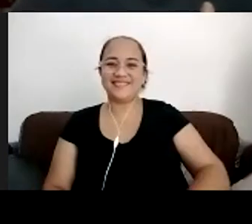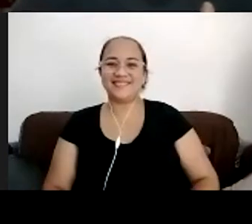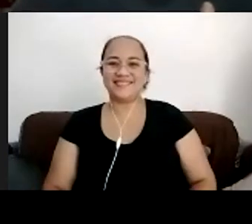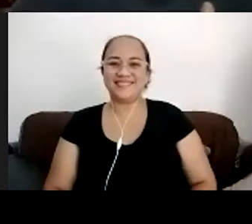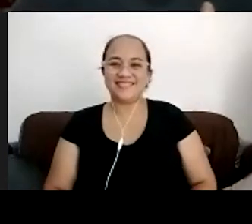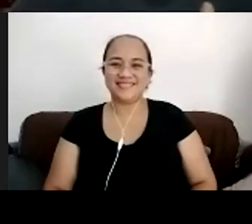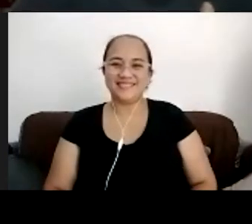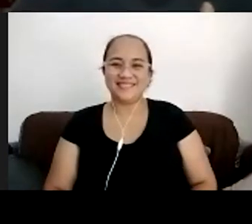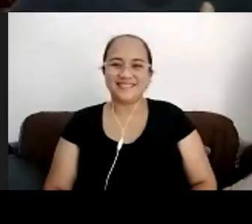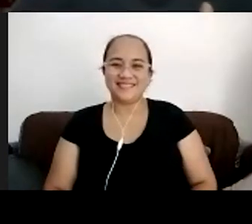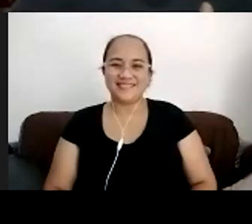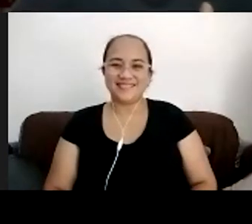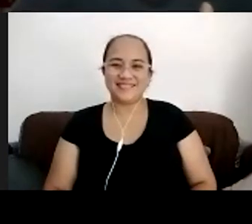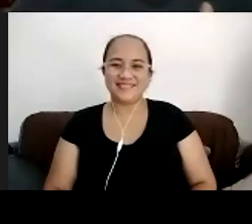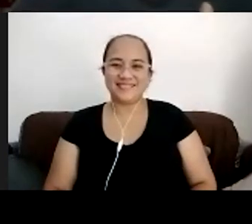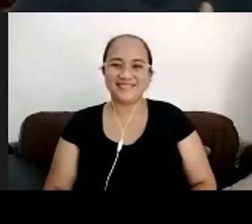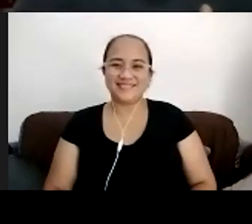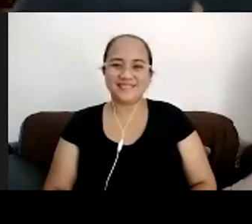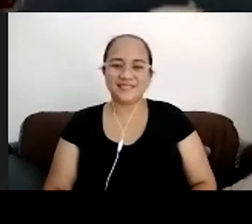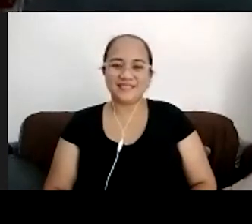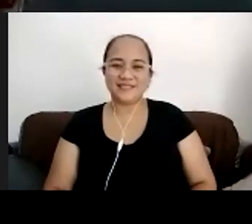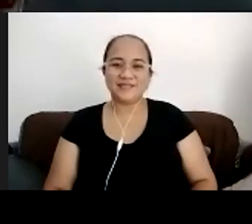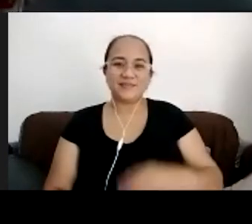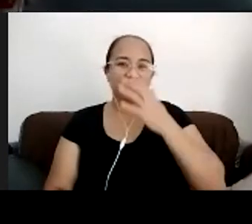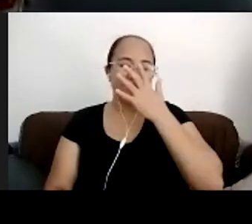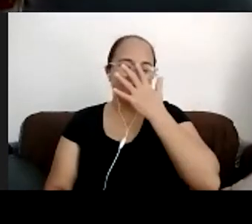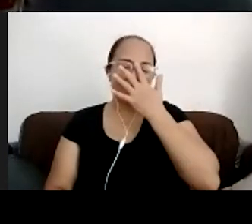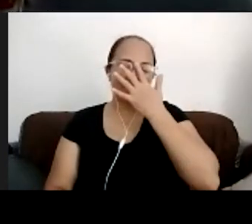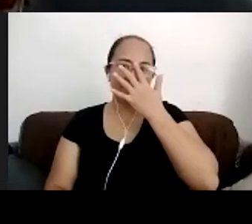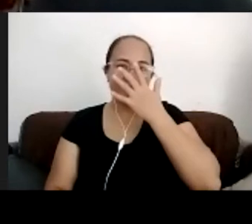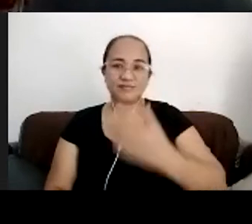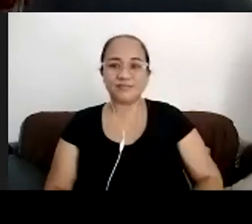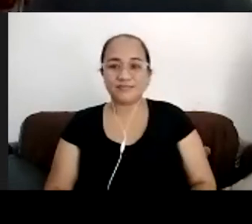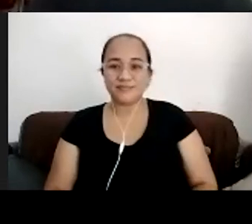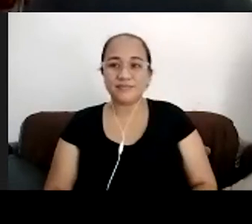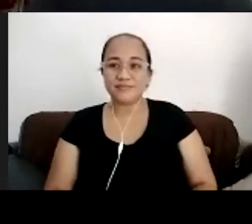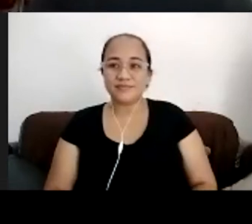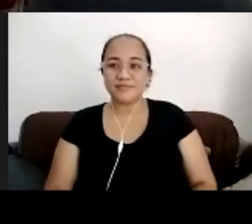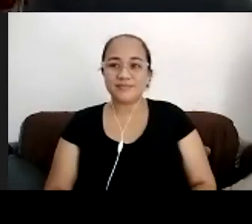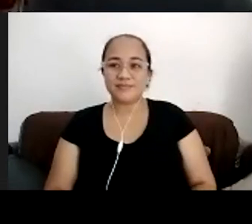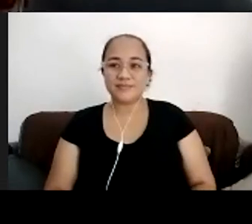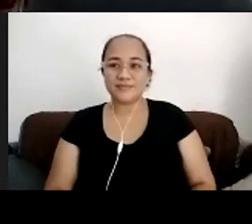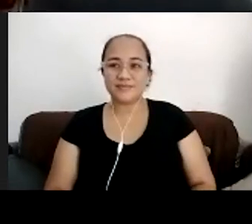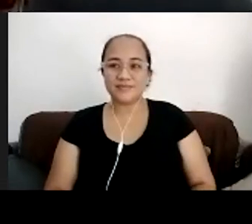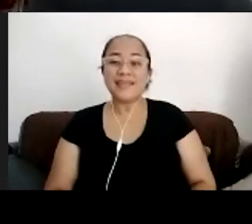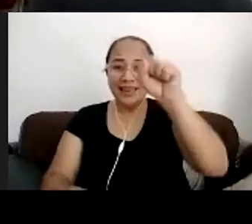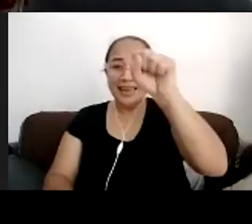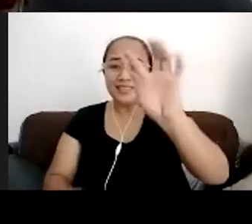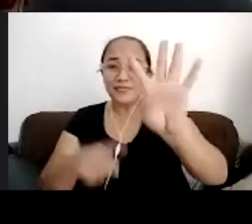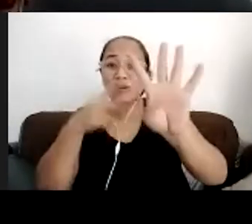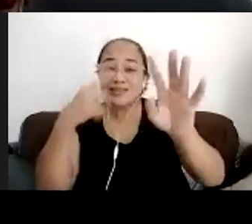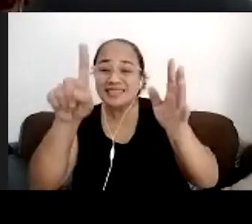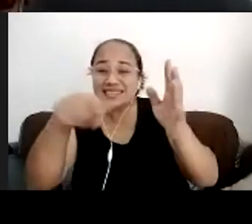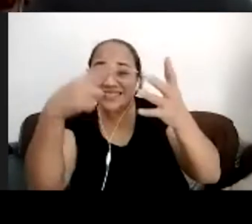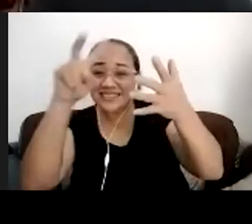It's the subject of the, I thought it's the sign 4, right? 4? yeah, take a look. It's